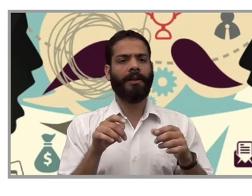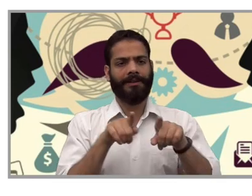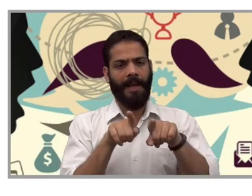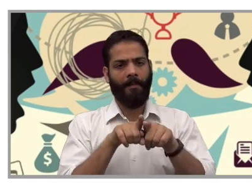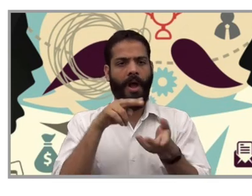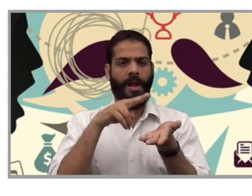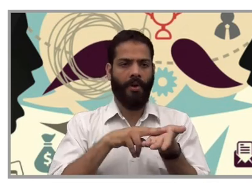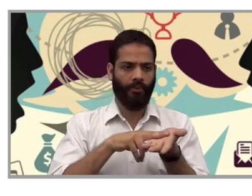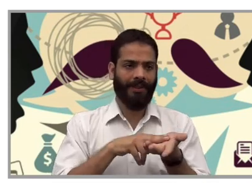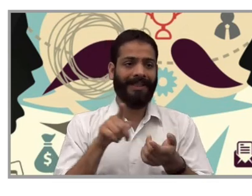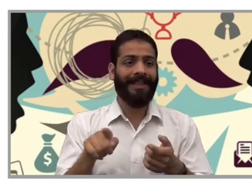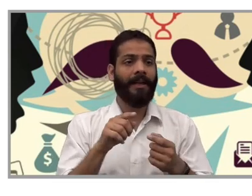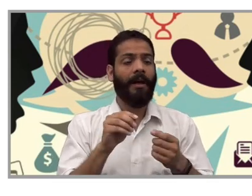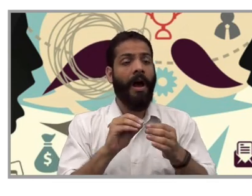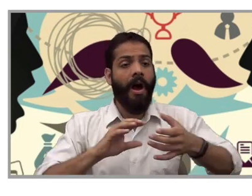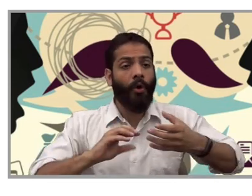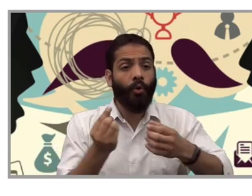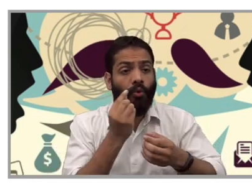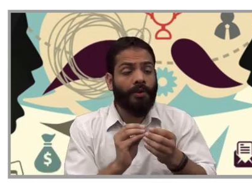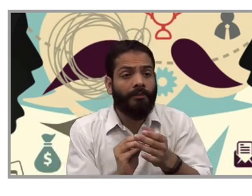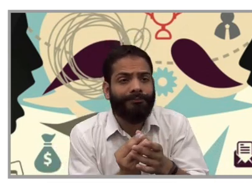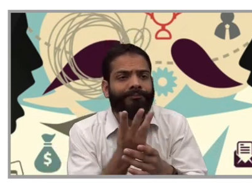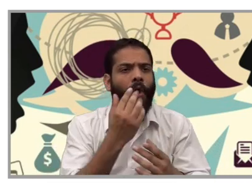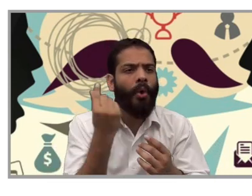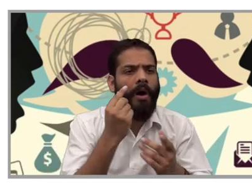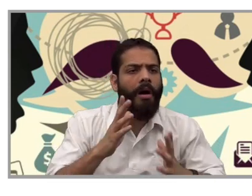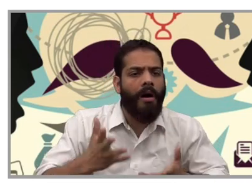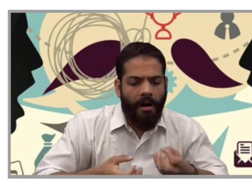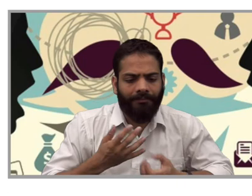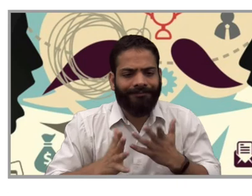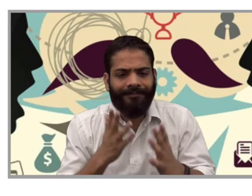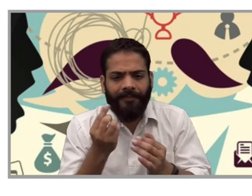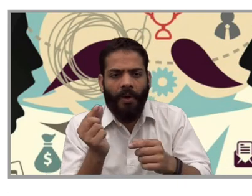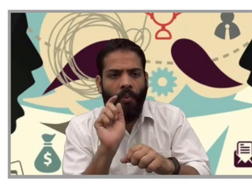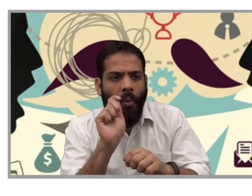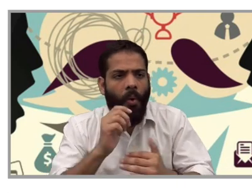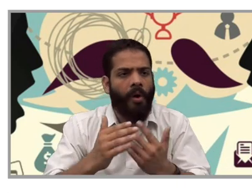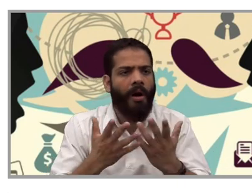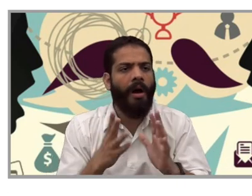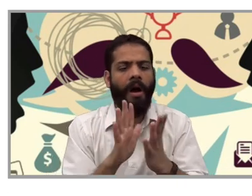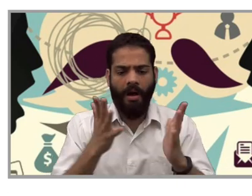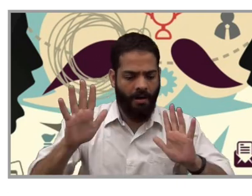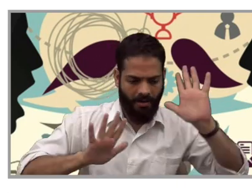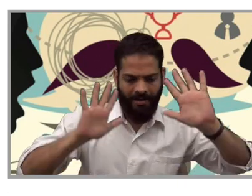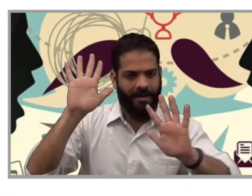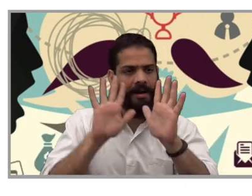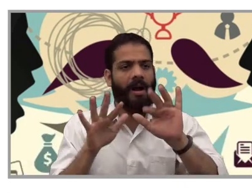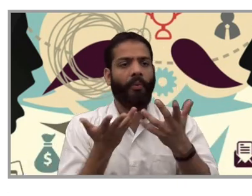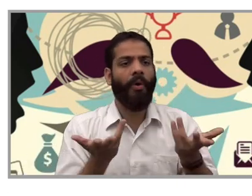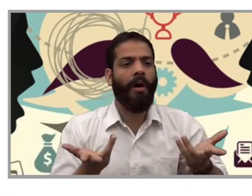Their articulation is the same as for the noun. For example, strong and strength,